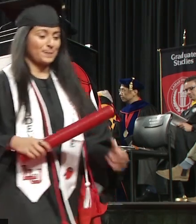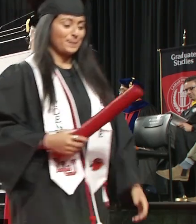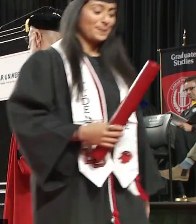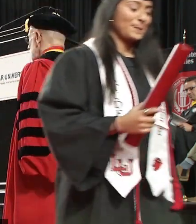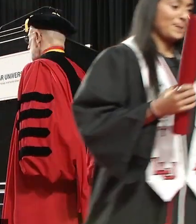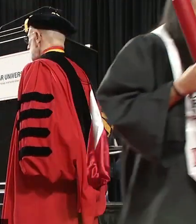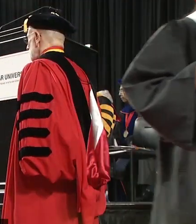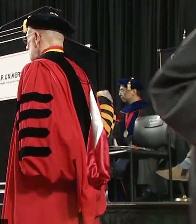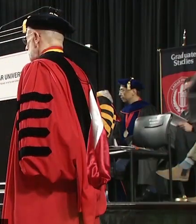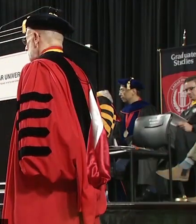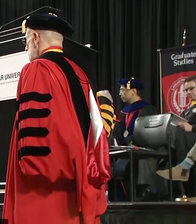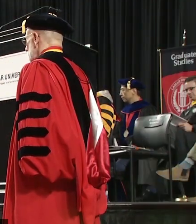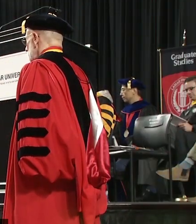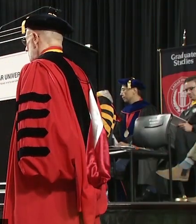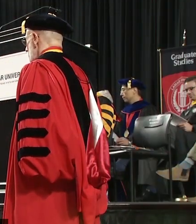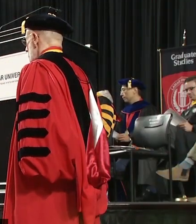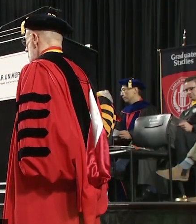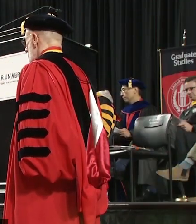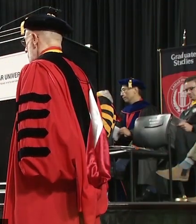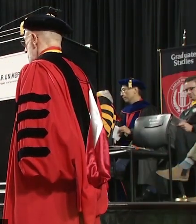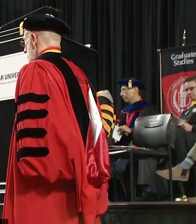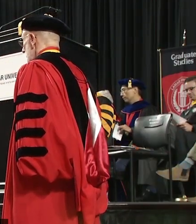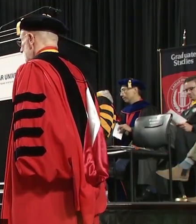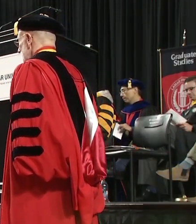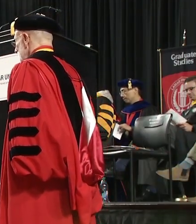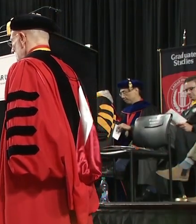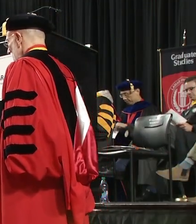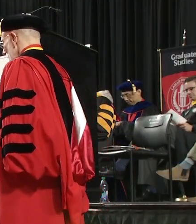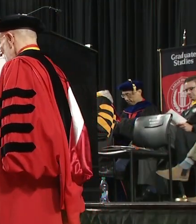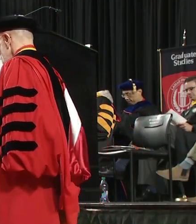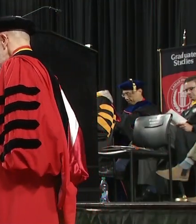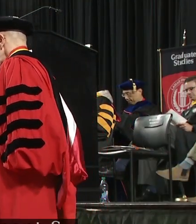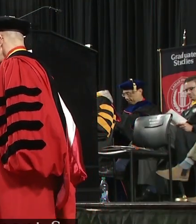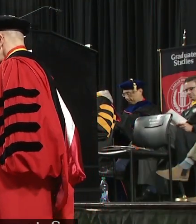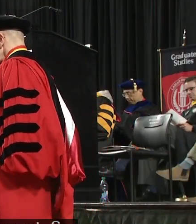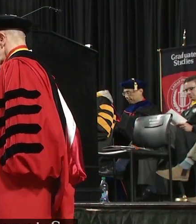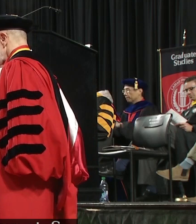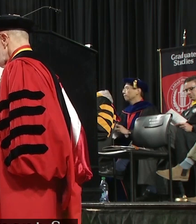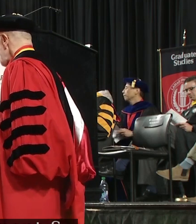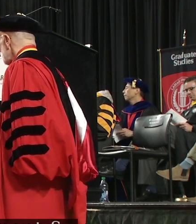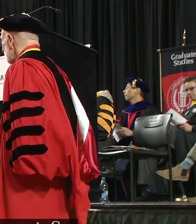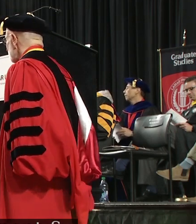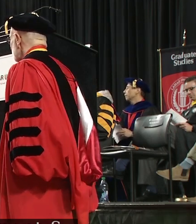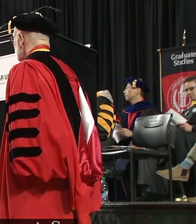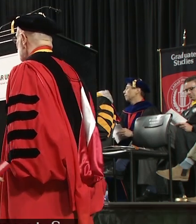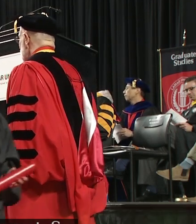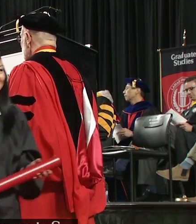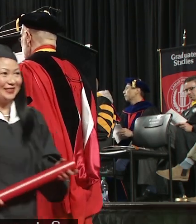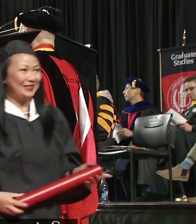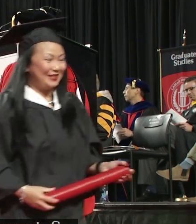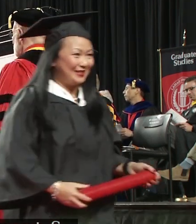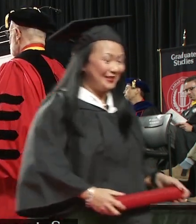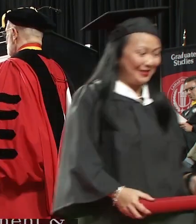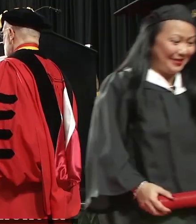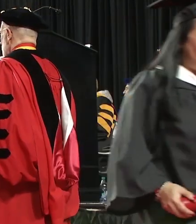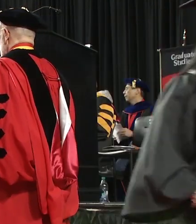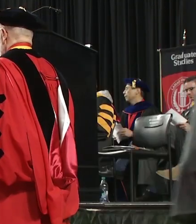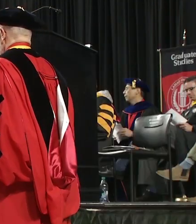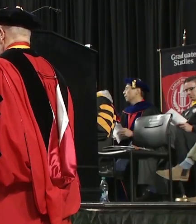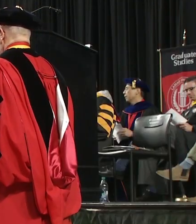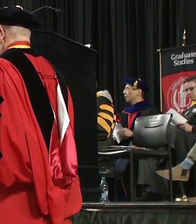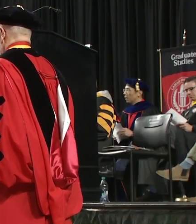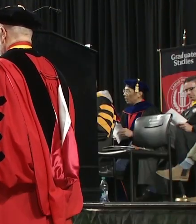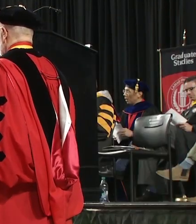Bachelor of Business Administration in General Business, Management, and Entrepreneurship, Megan Nicole